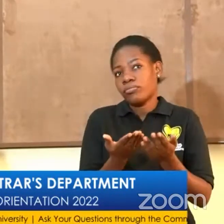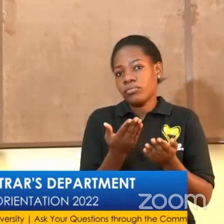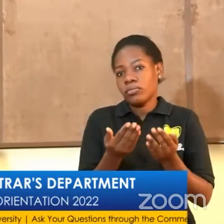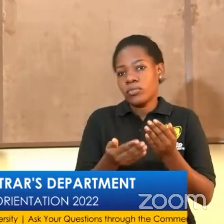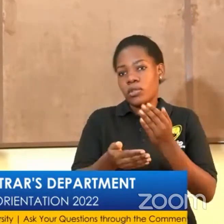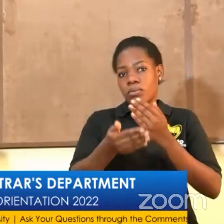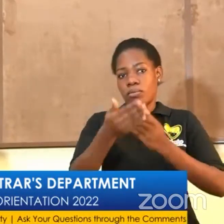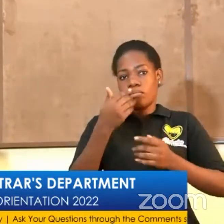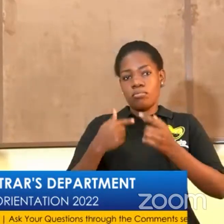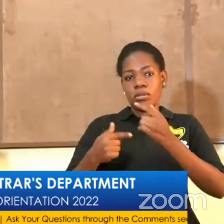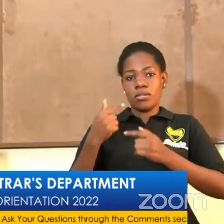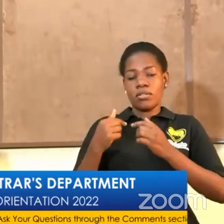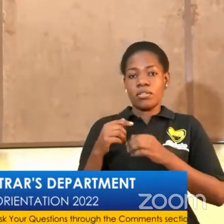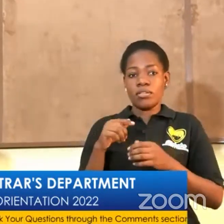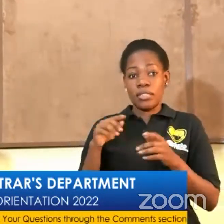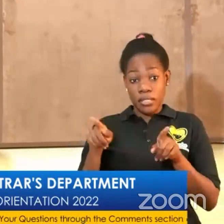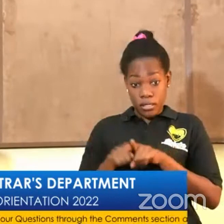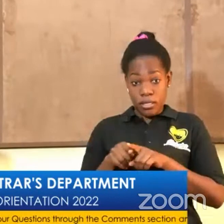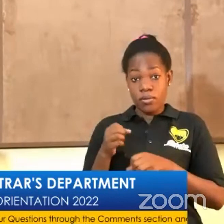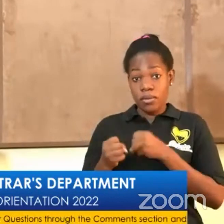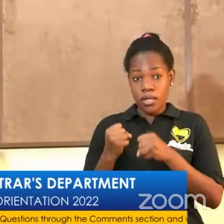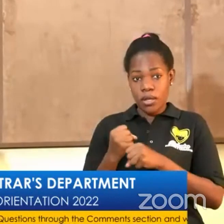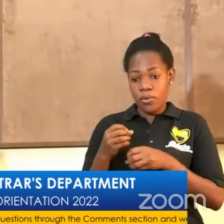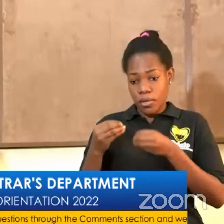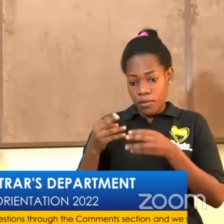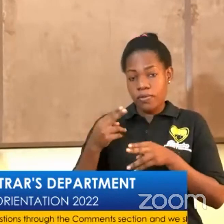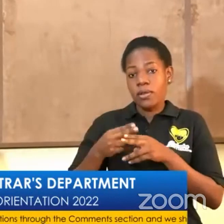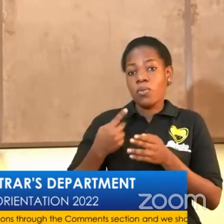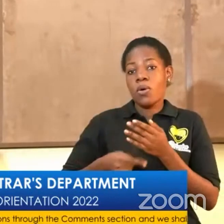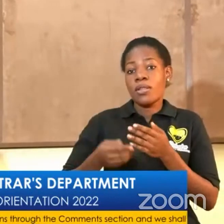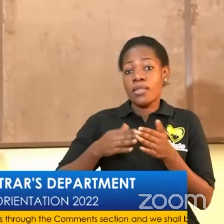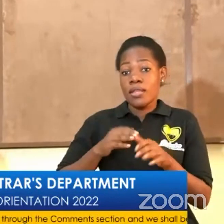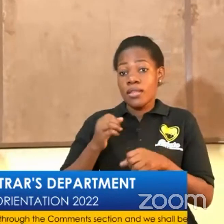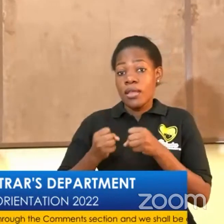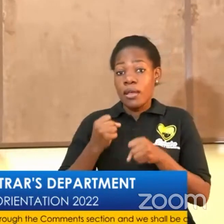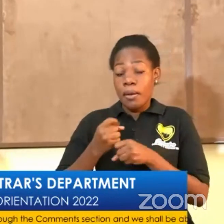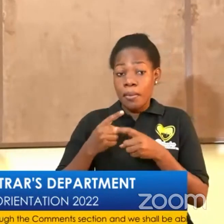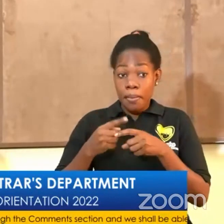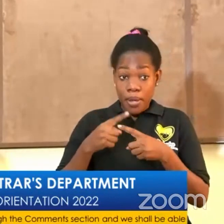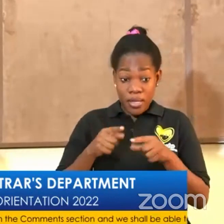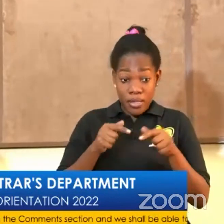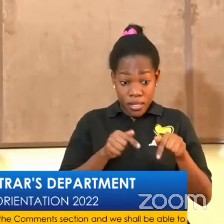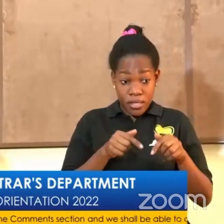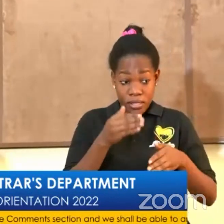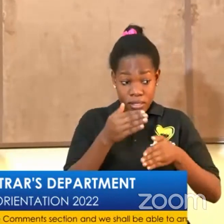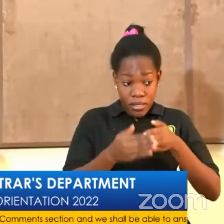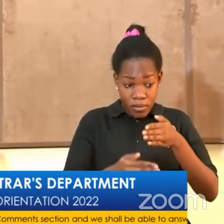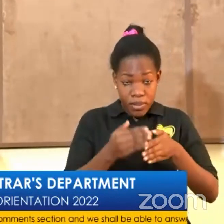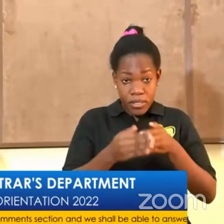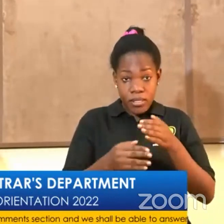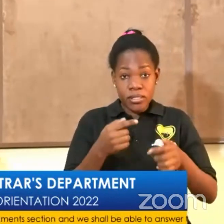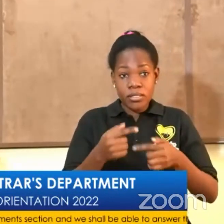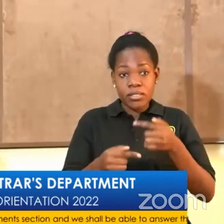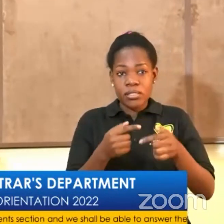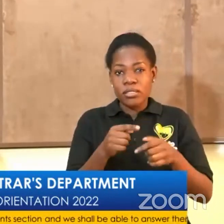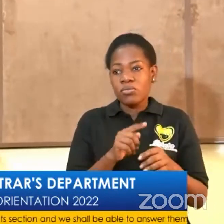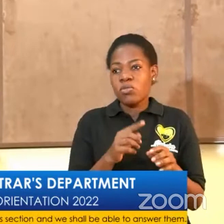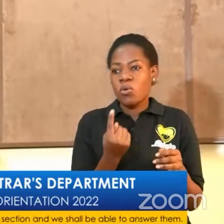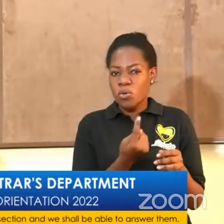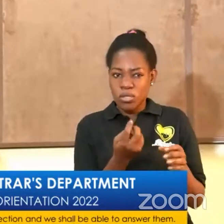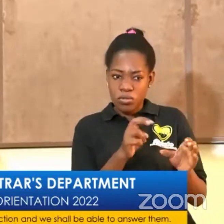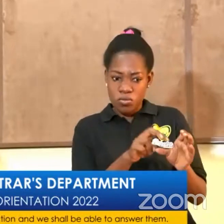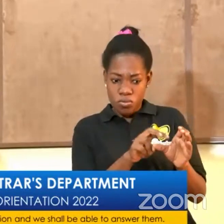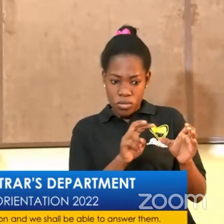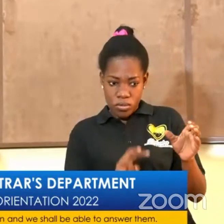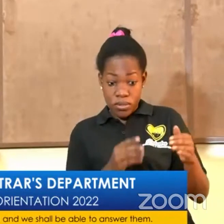year. So we call it a dead year. But in the semester system, which we are using at this university, you withdraw within a